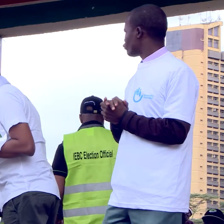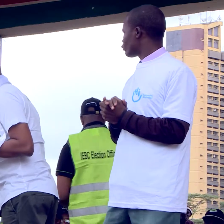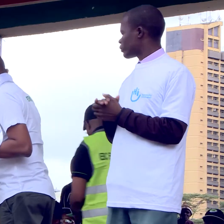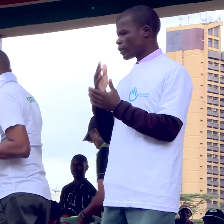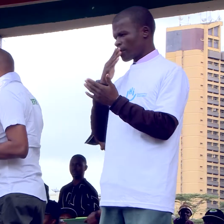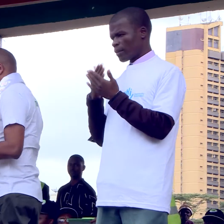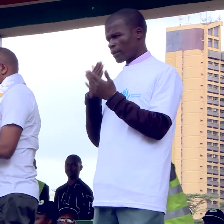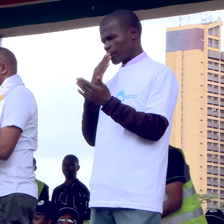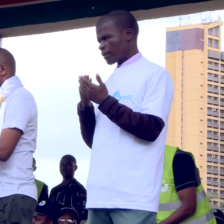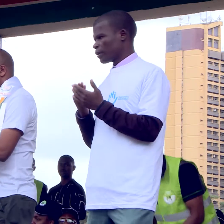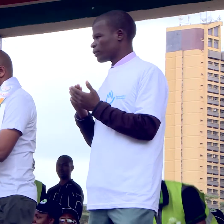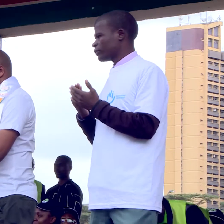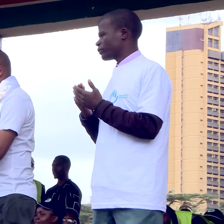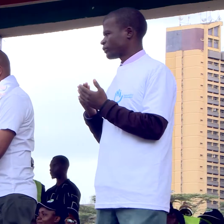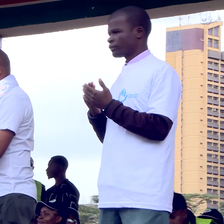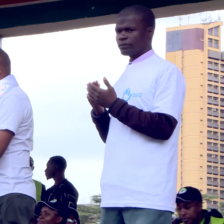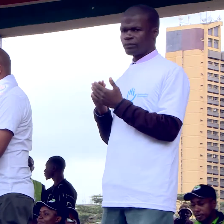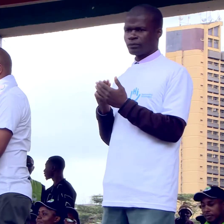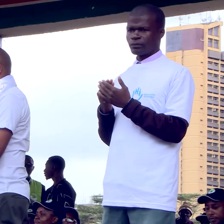Thank you.